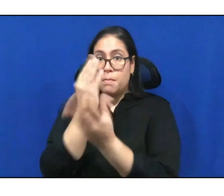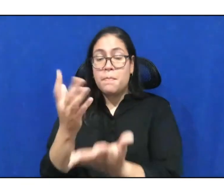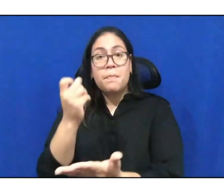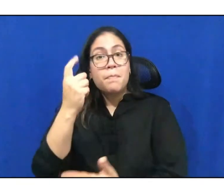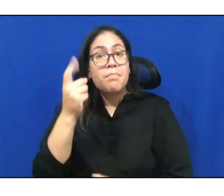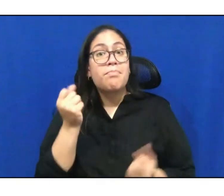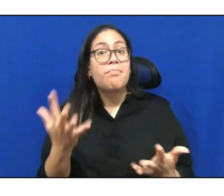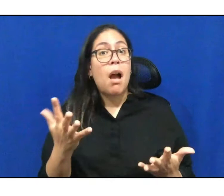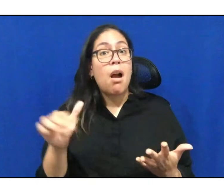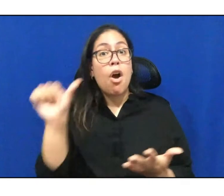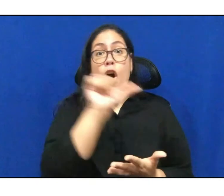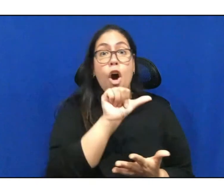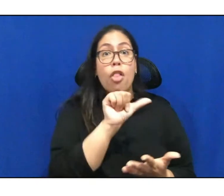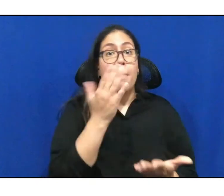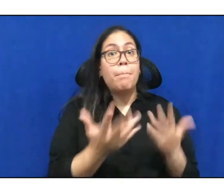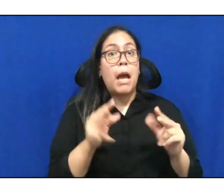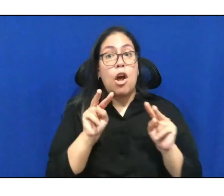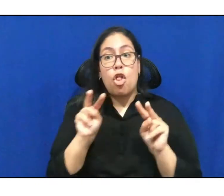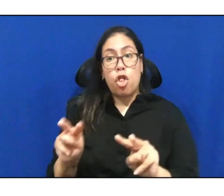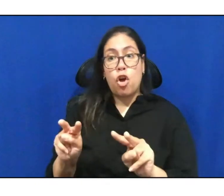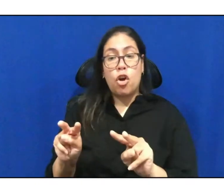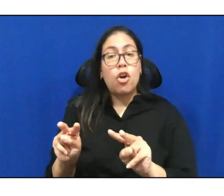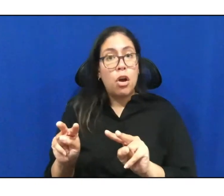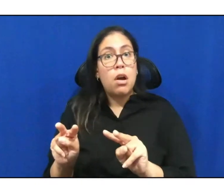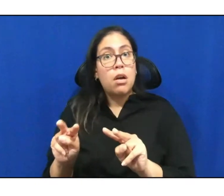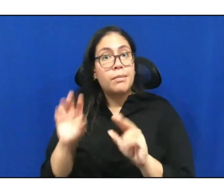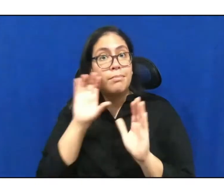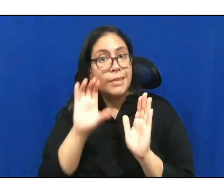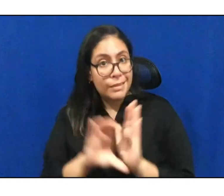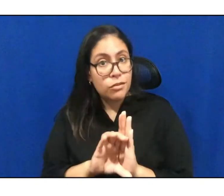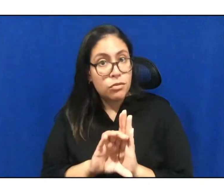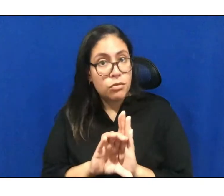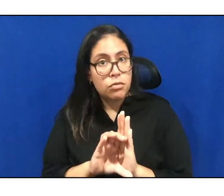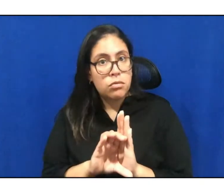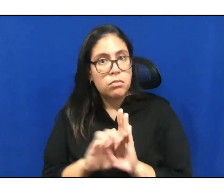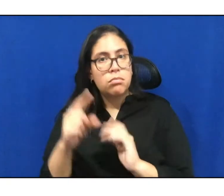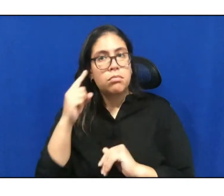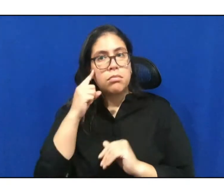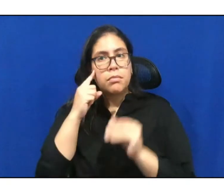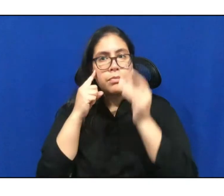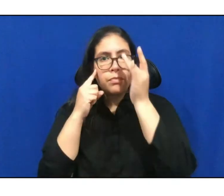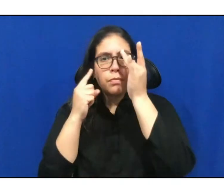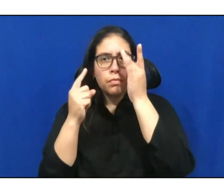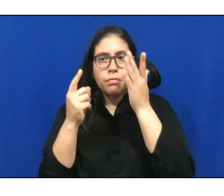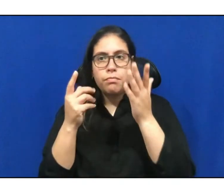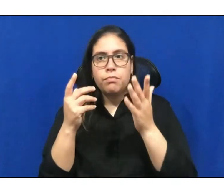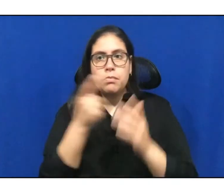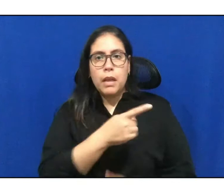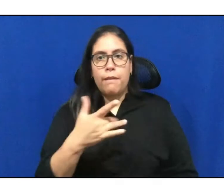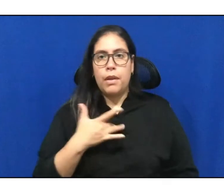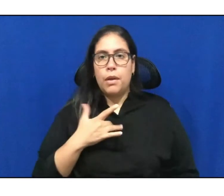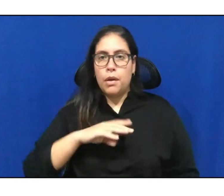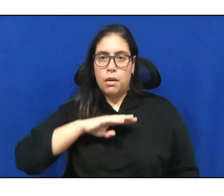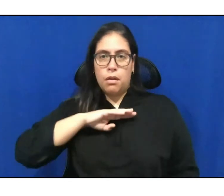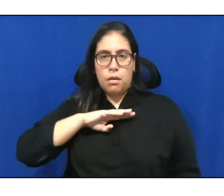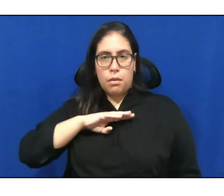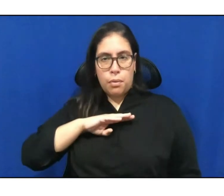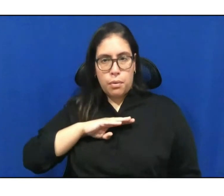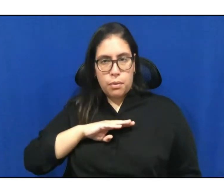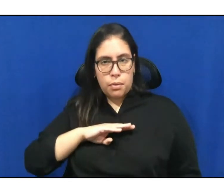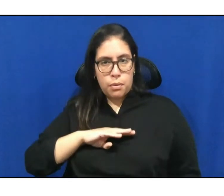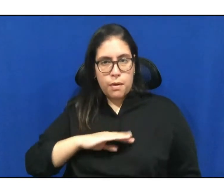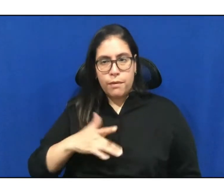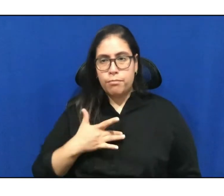are looking at them, and that, there is an ease with